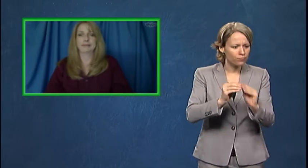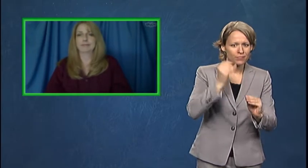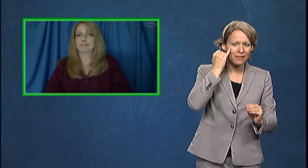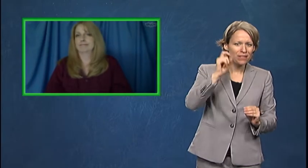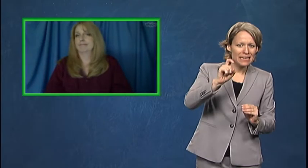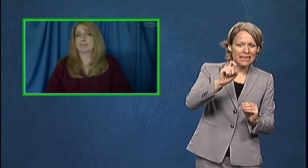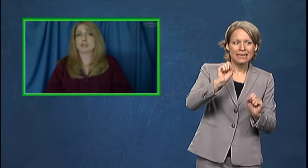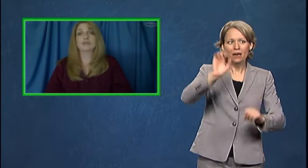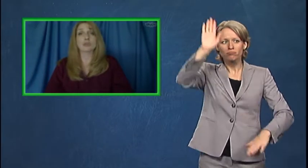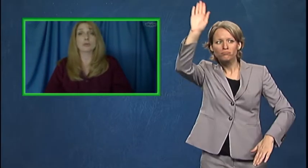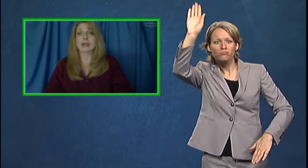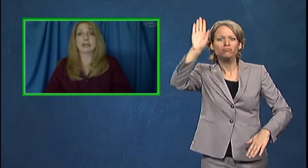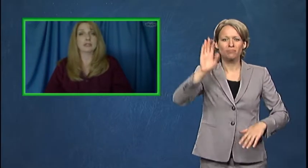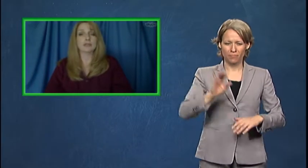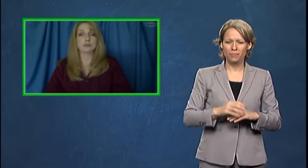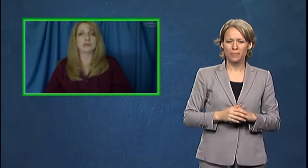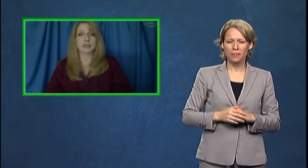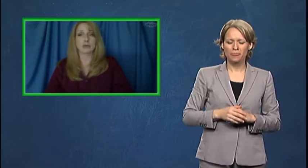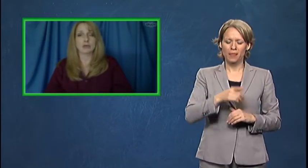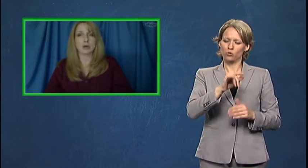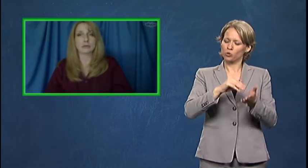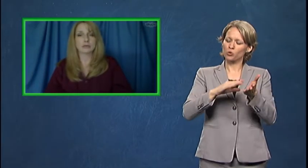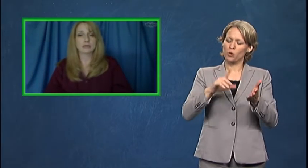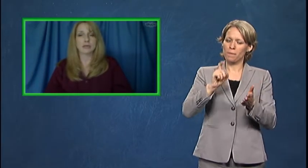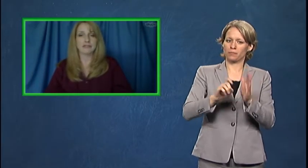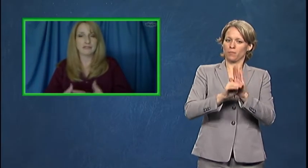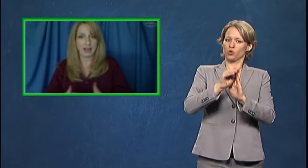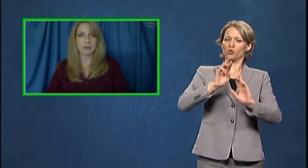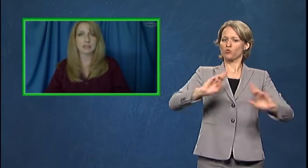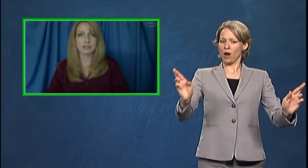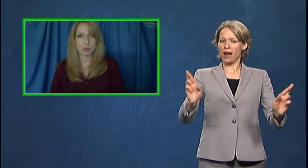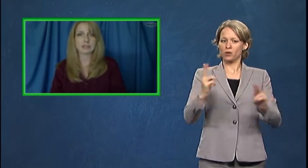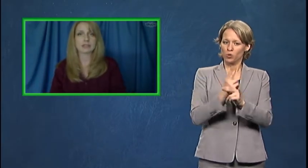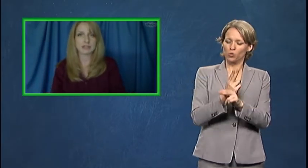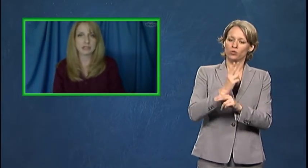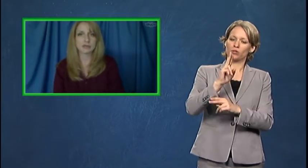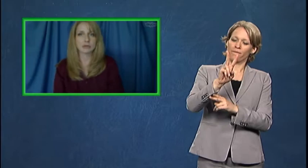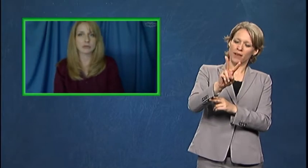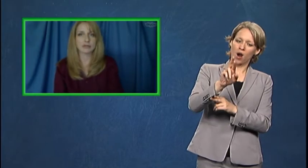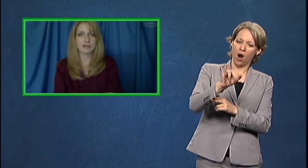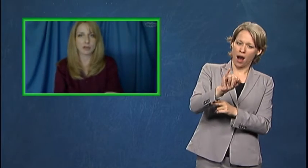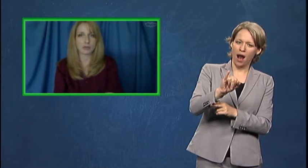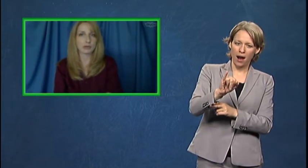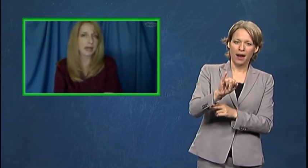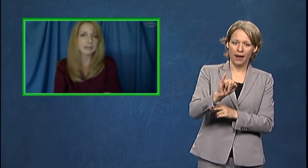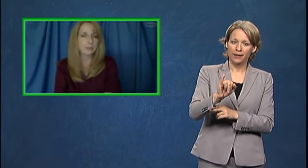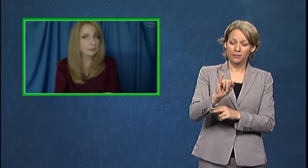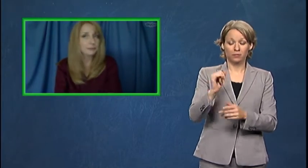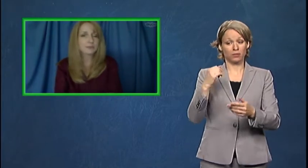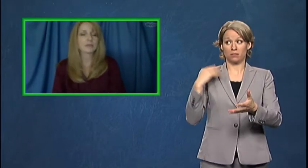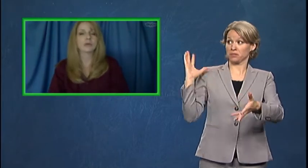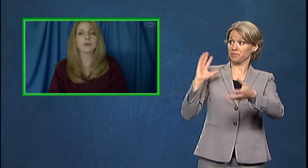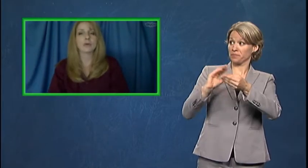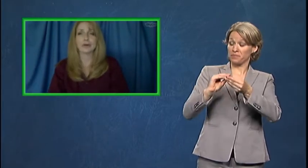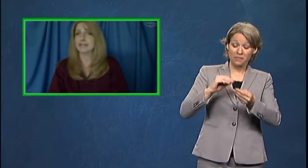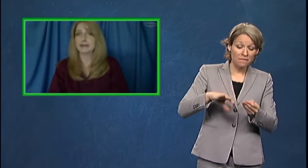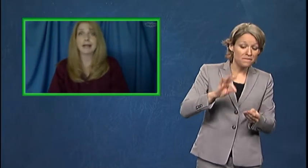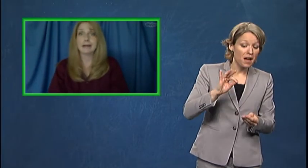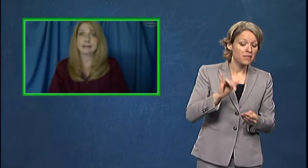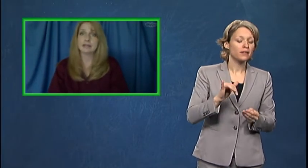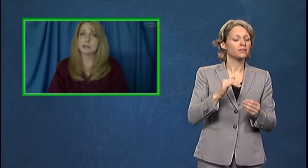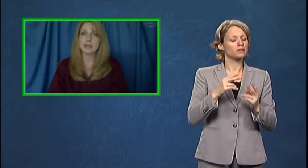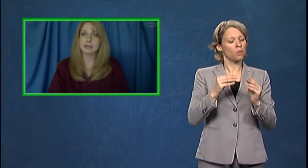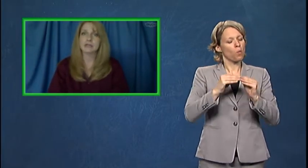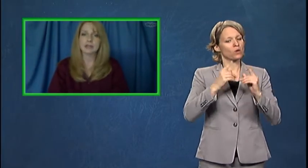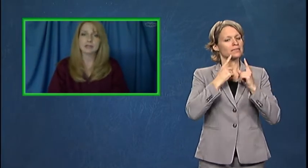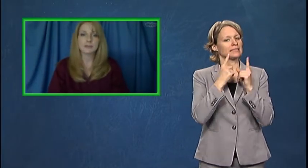and just feel ready to use video remote. I've found it's more successful with other classmen or very